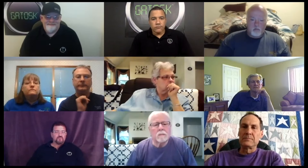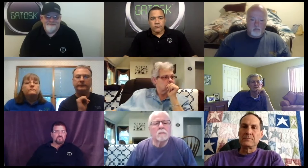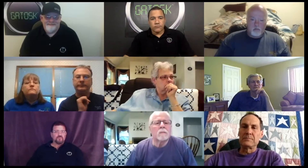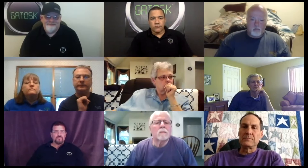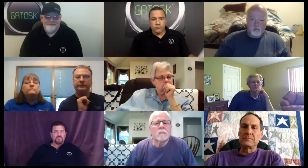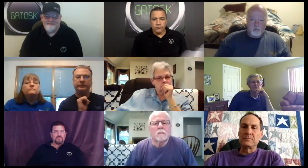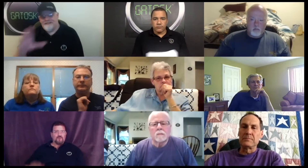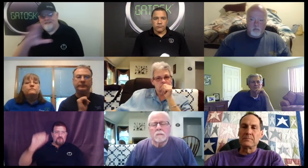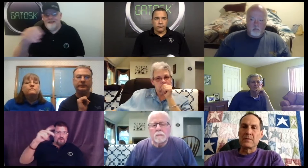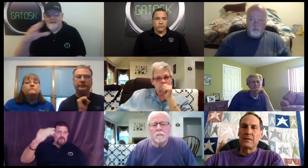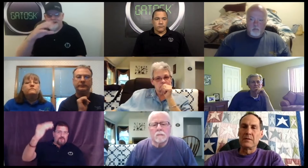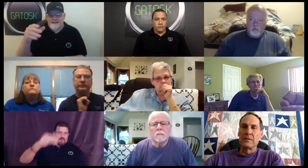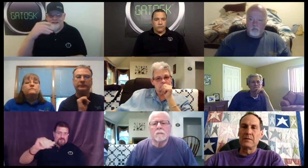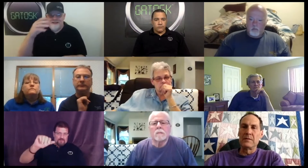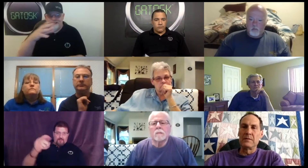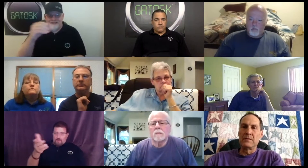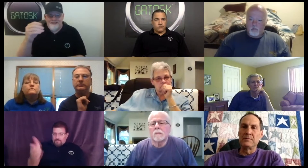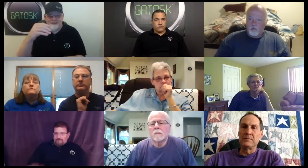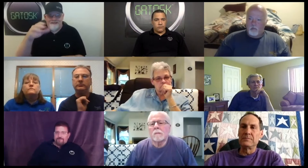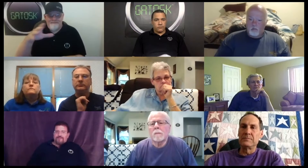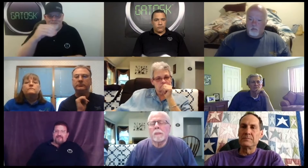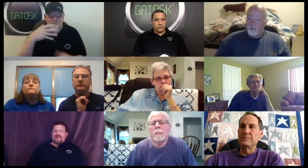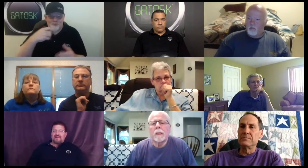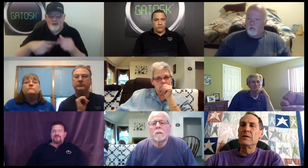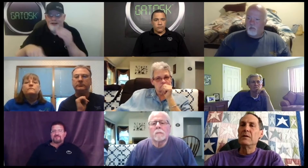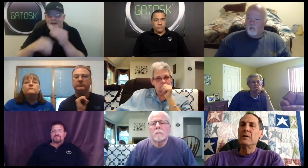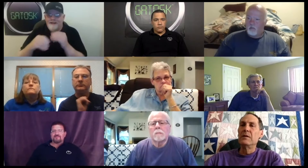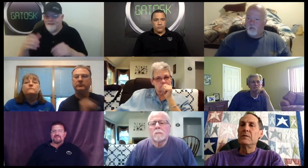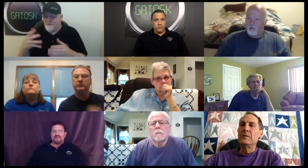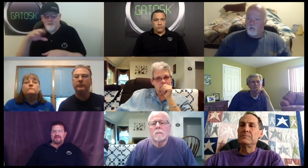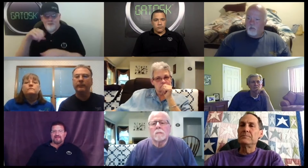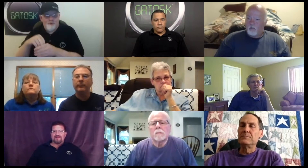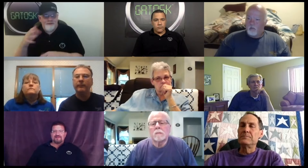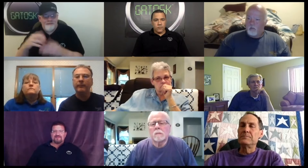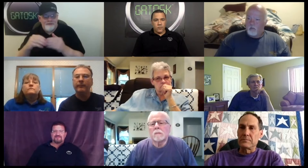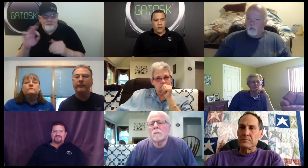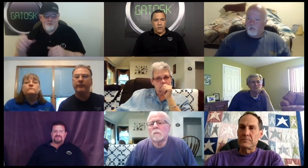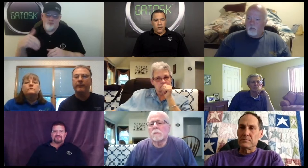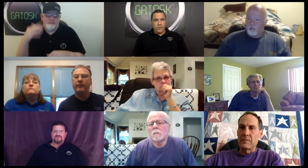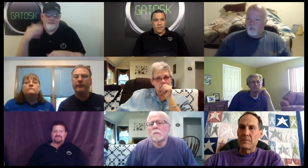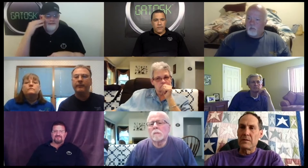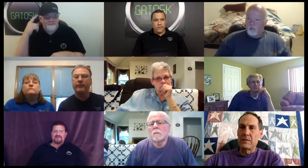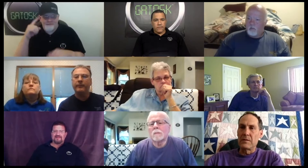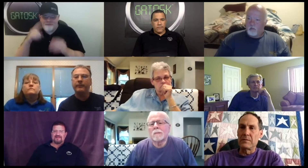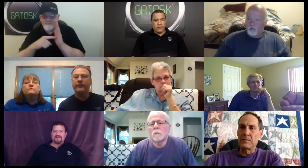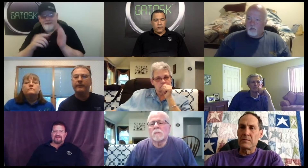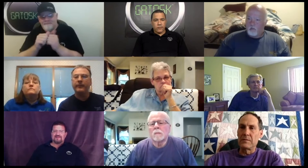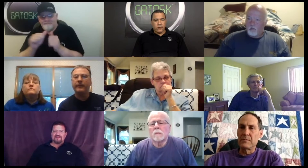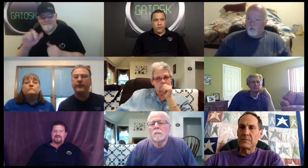that's true. And I would like to add that, include that $5 fee. For